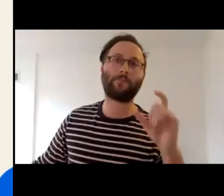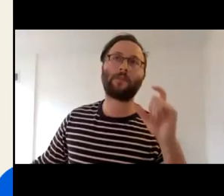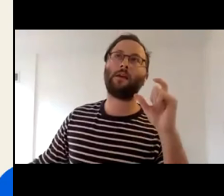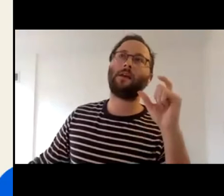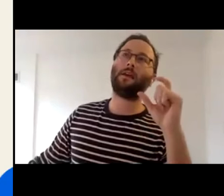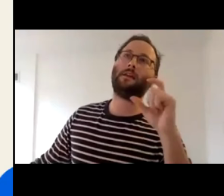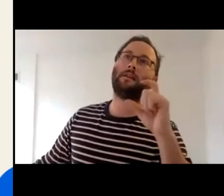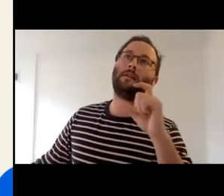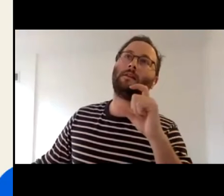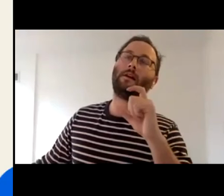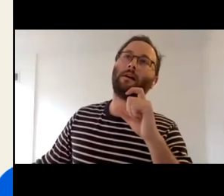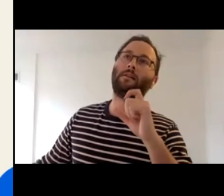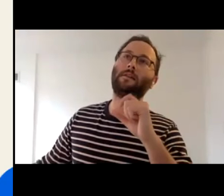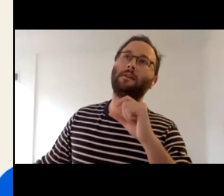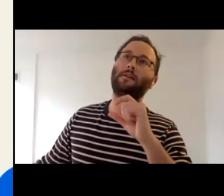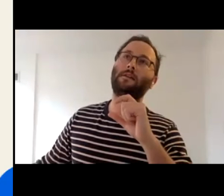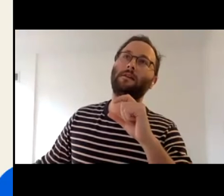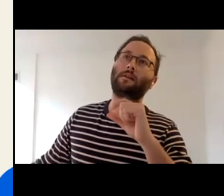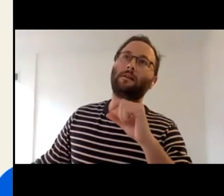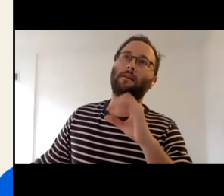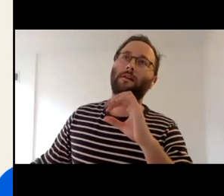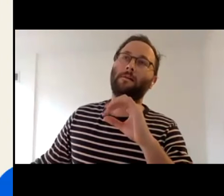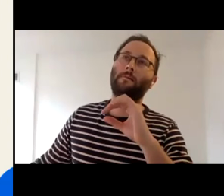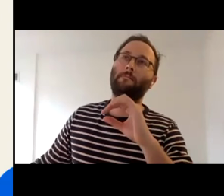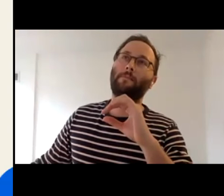saw in the